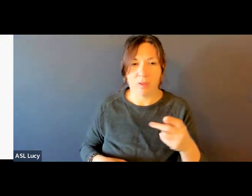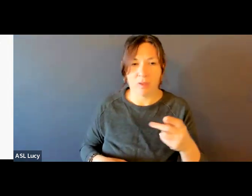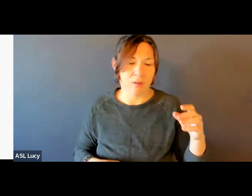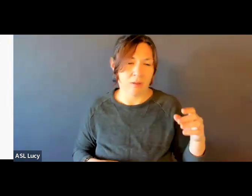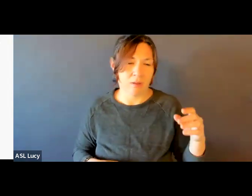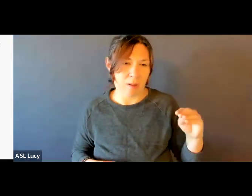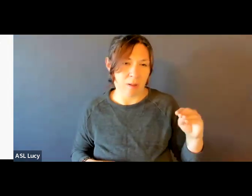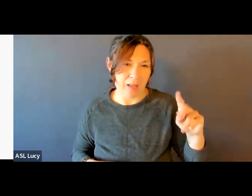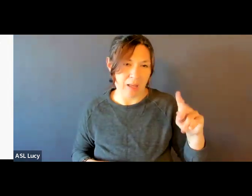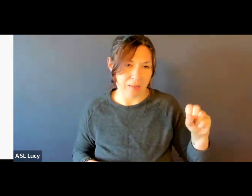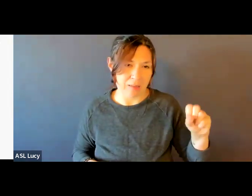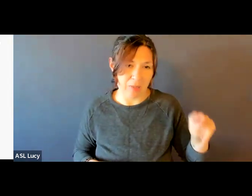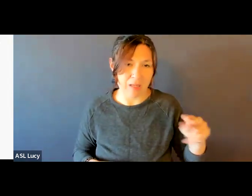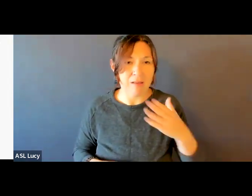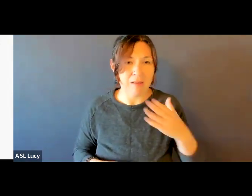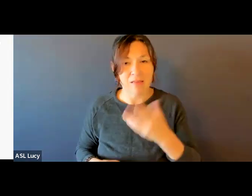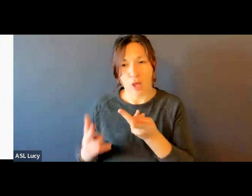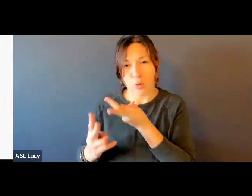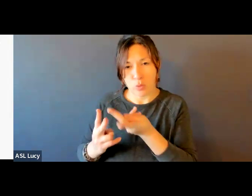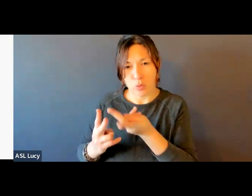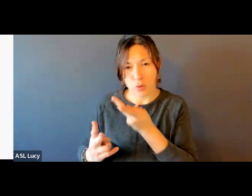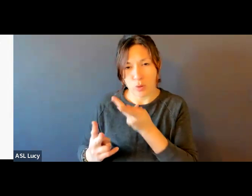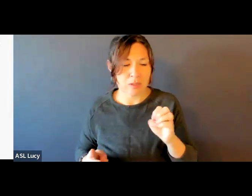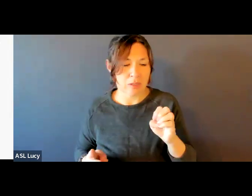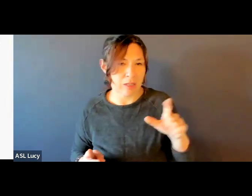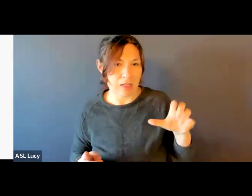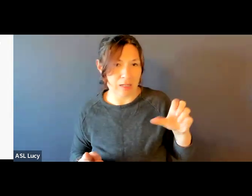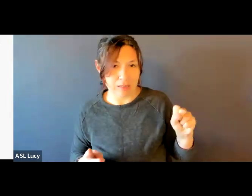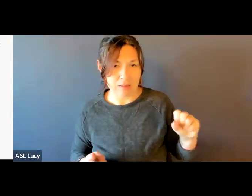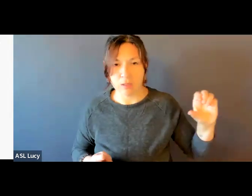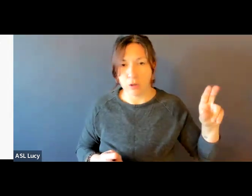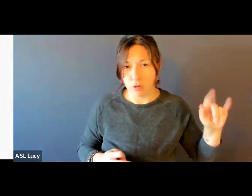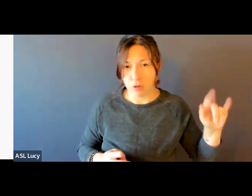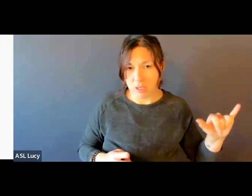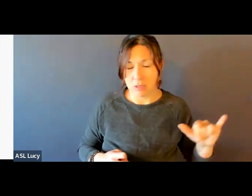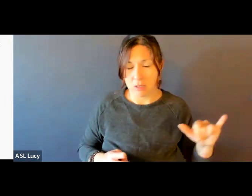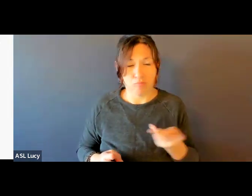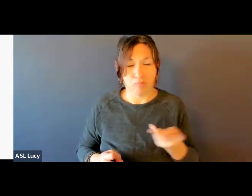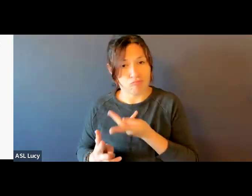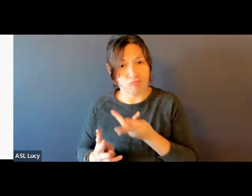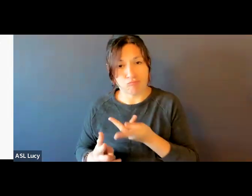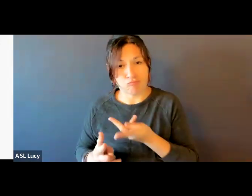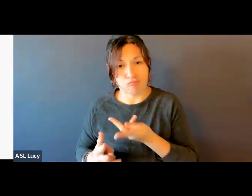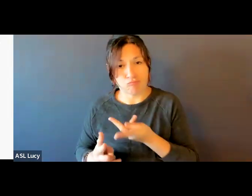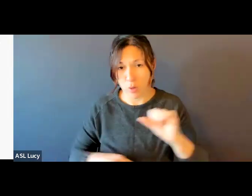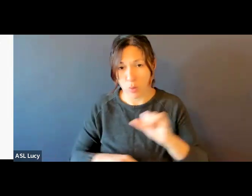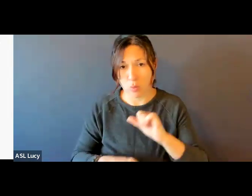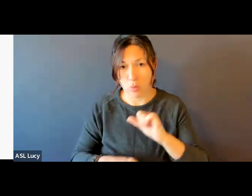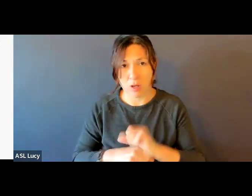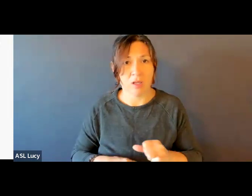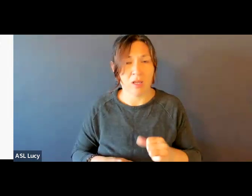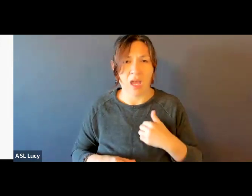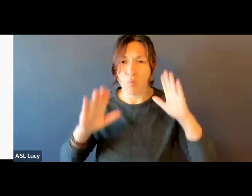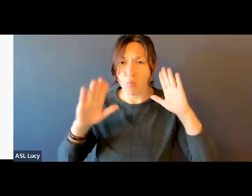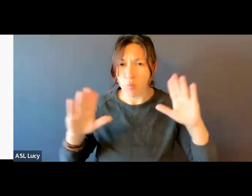Big thanks to the Ellis and Curley school communities for their great work. Both of these schools have wonderful